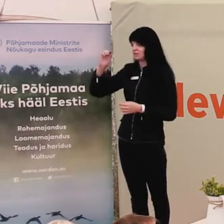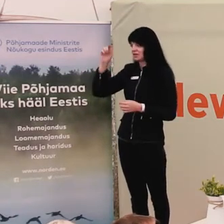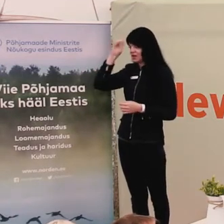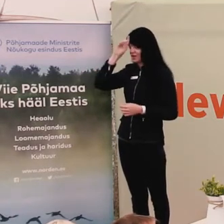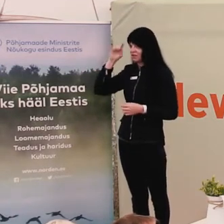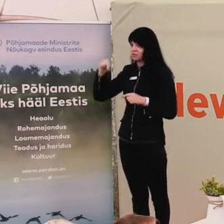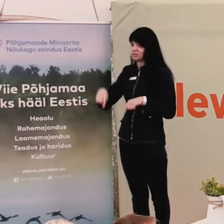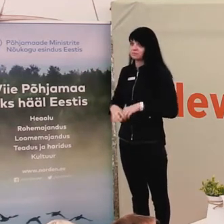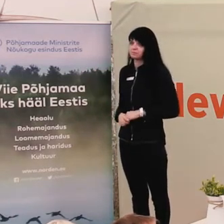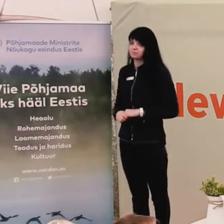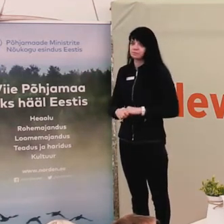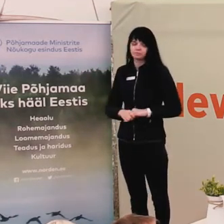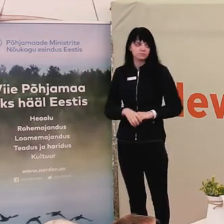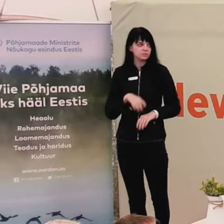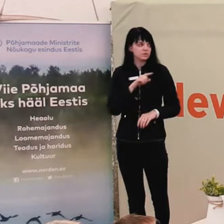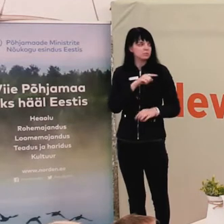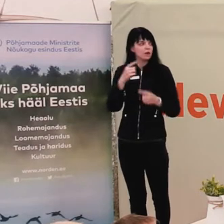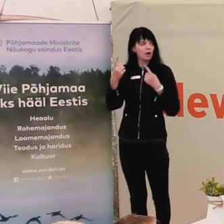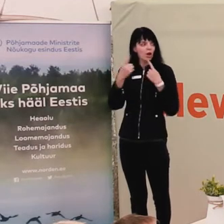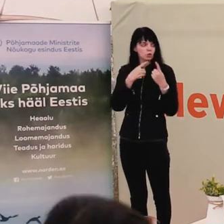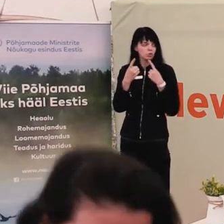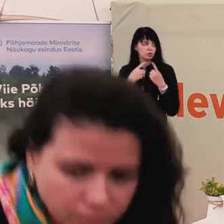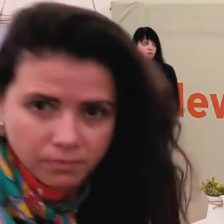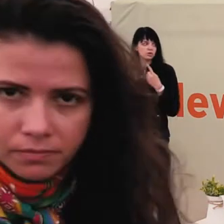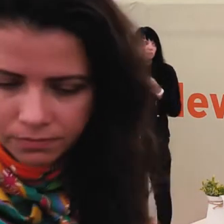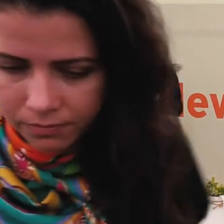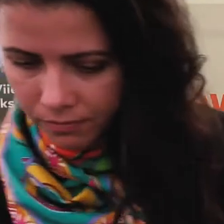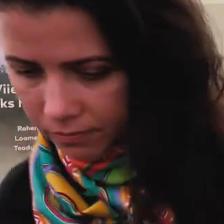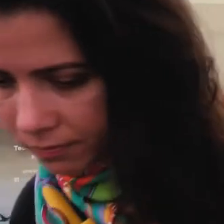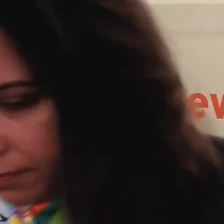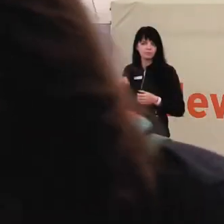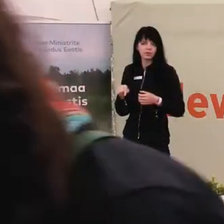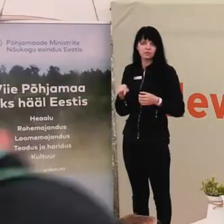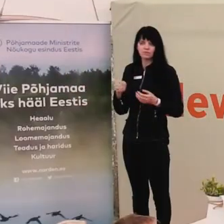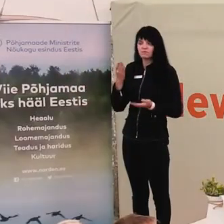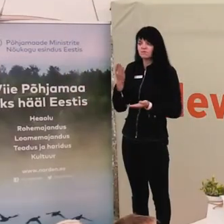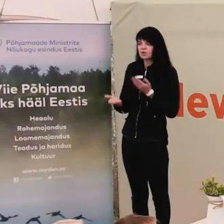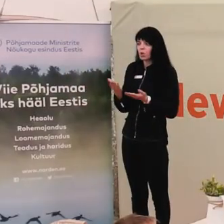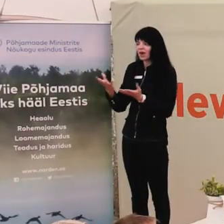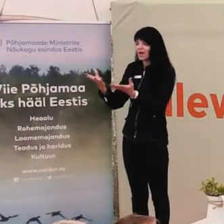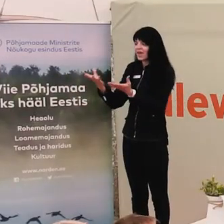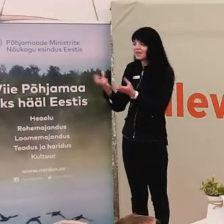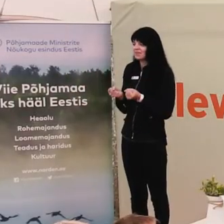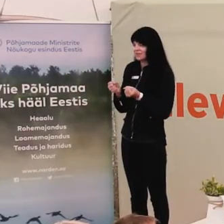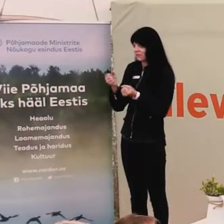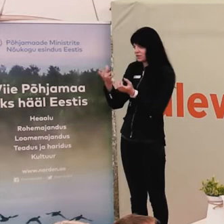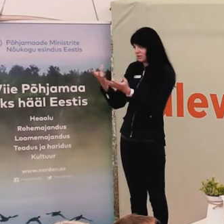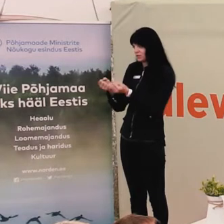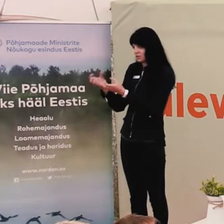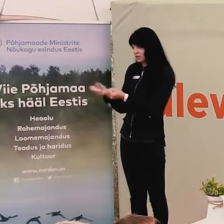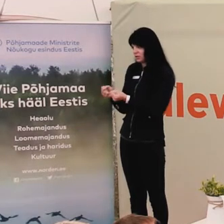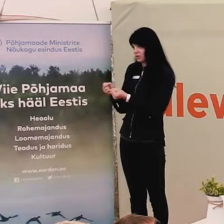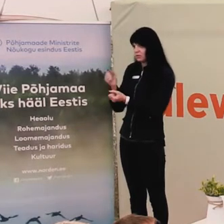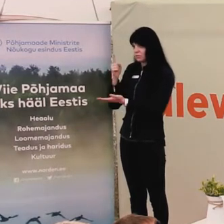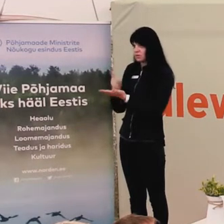consumer part, what people consume and how the government could regulate. But maybe it should be the businesses, the companies themselves that take